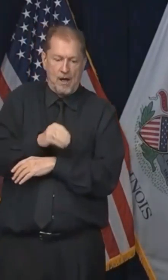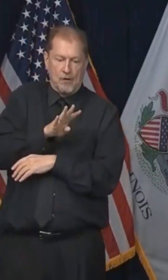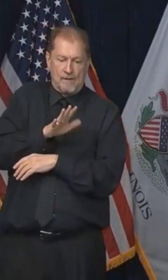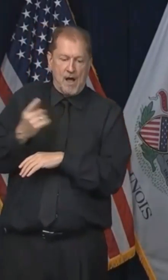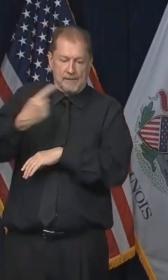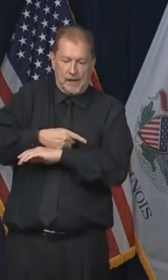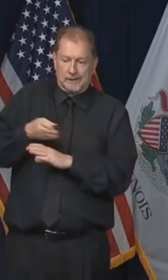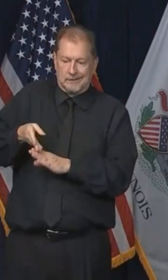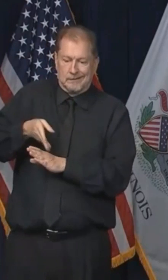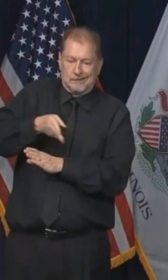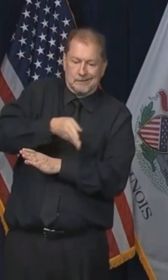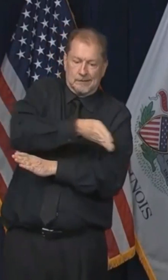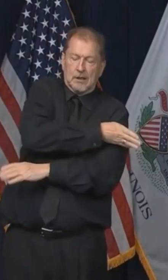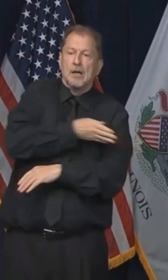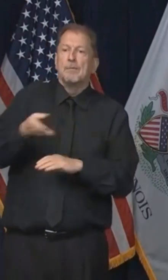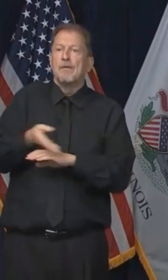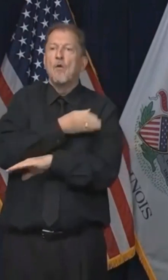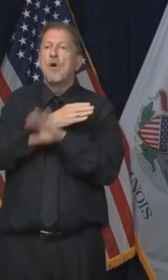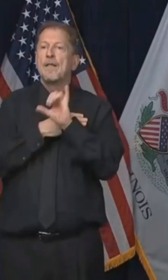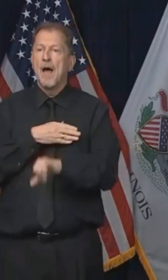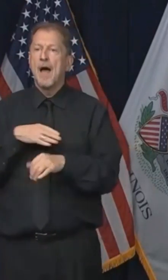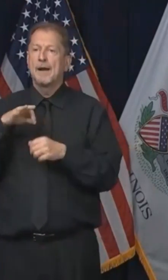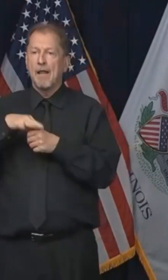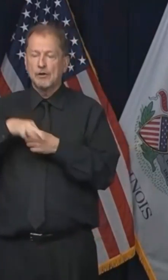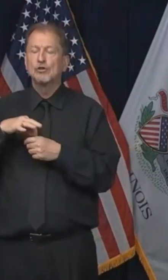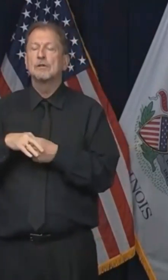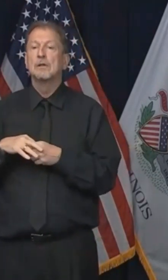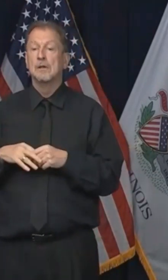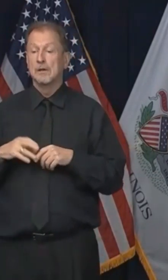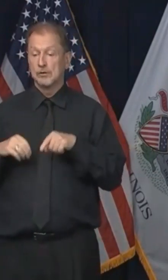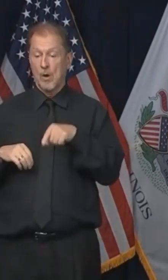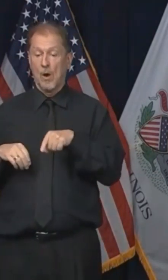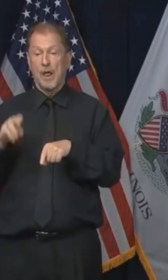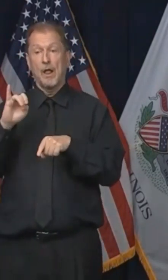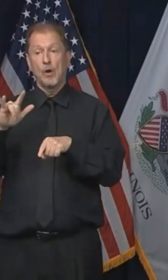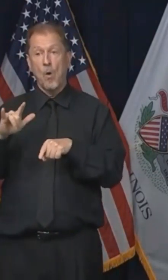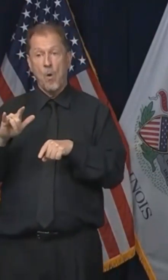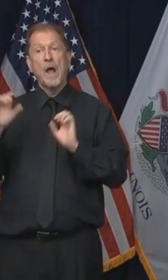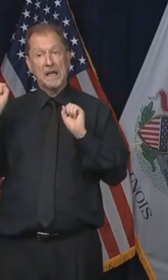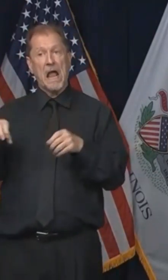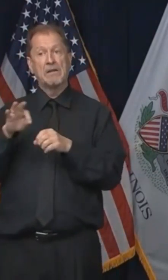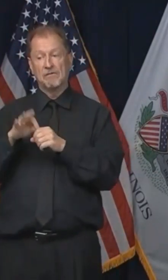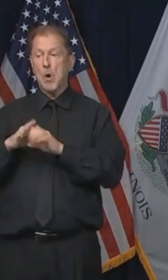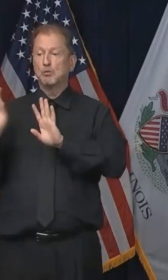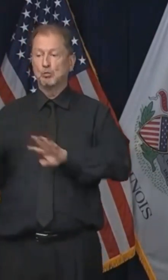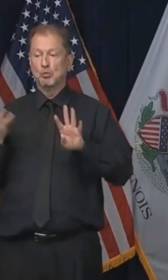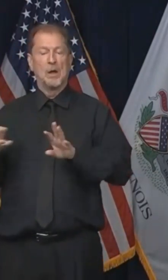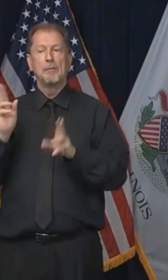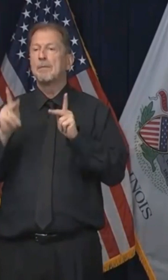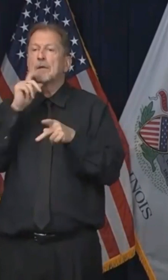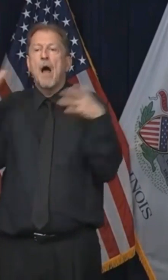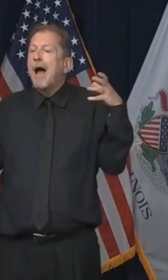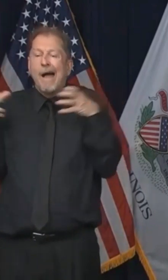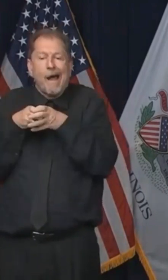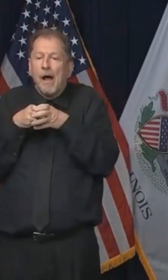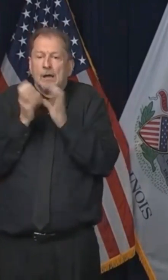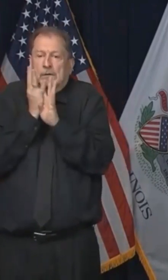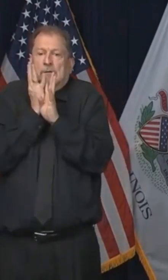the election to do it, it was something that was doable for us.